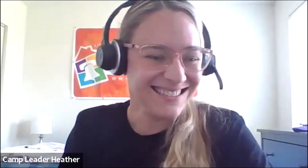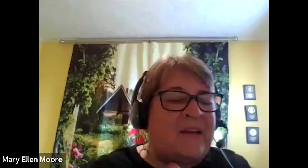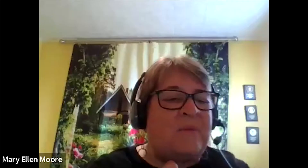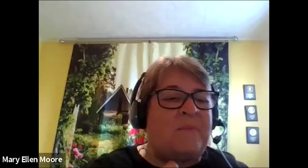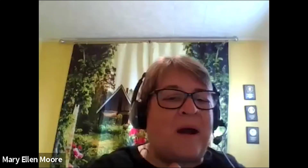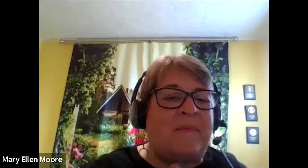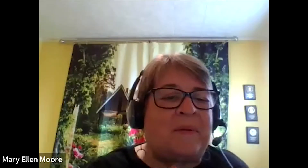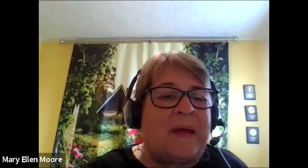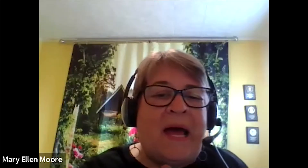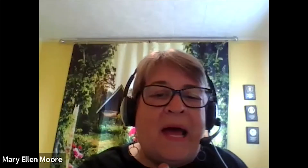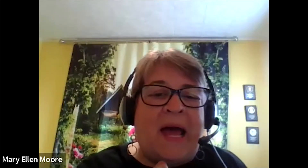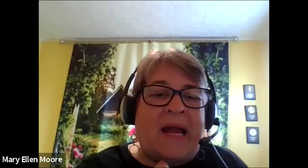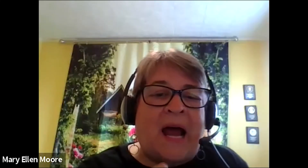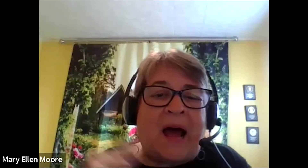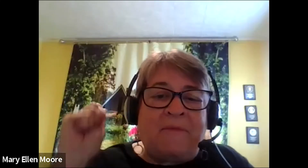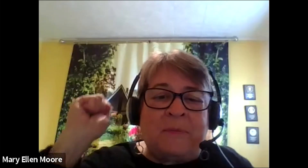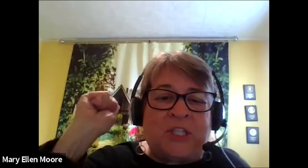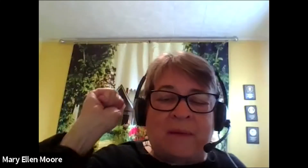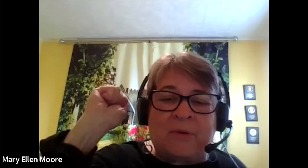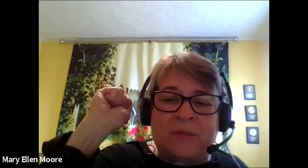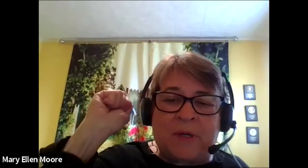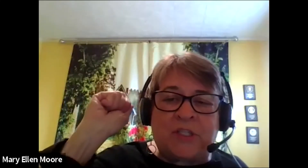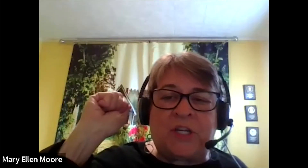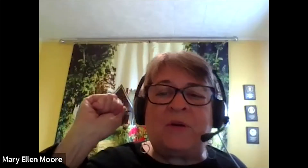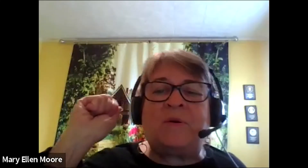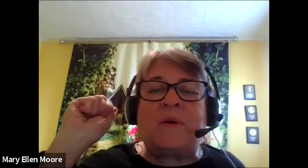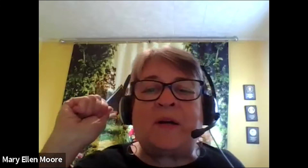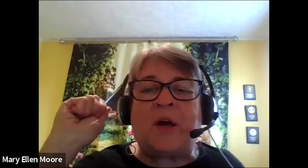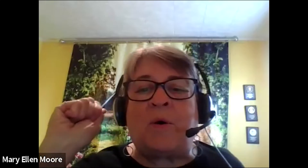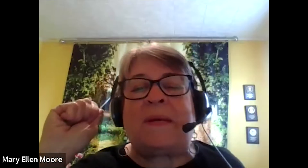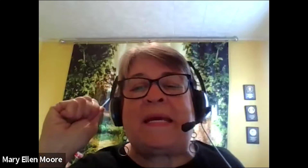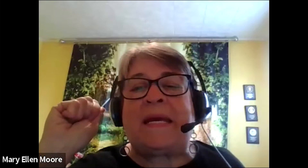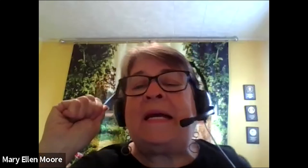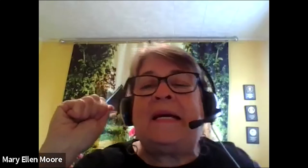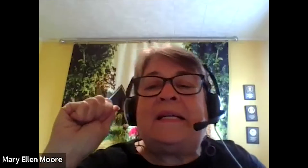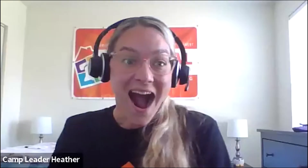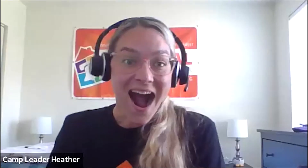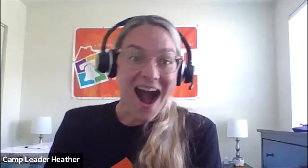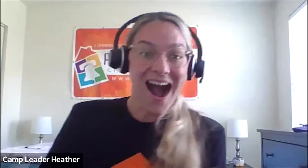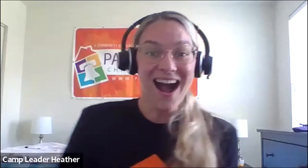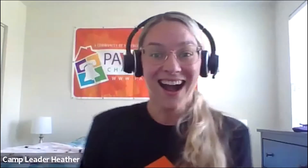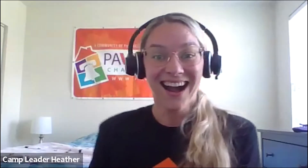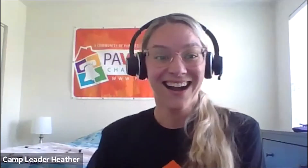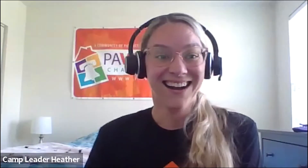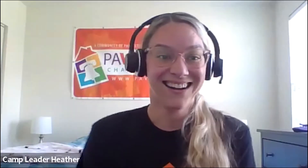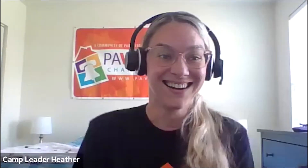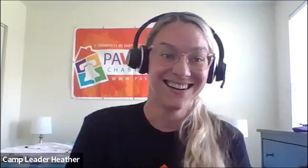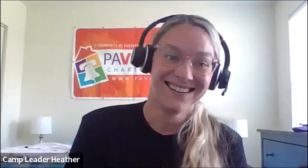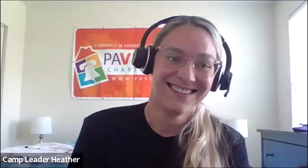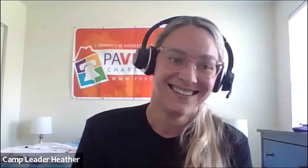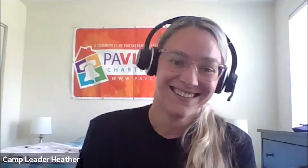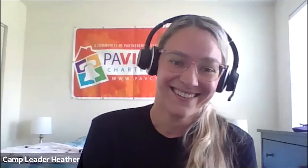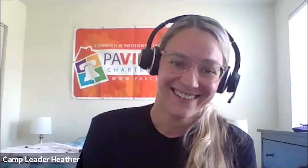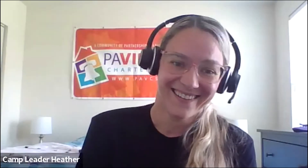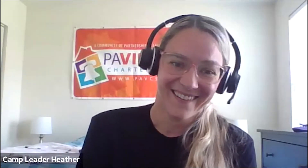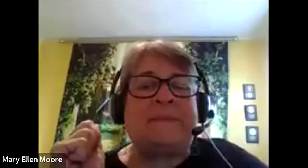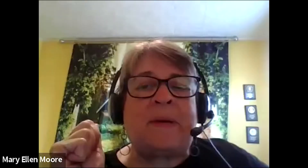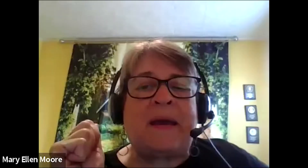no problem. And I'm from Chambersburg too, Kobe. So I don't know if I saw you. Were you at the picnic, the PA